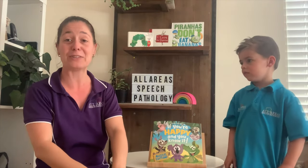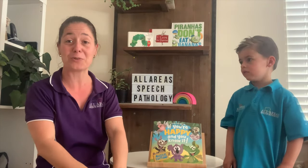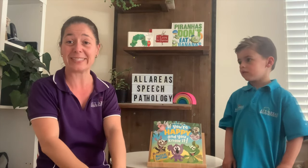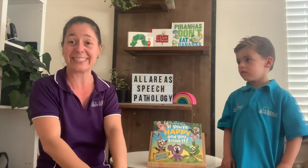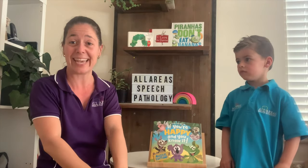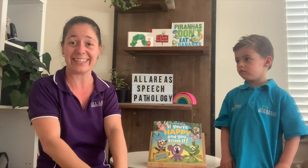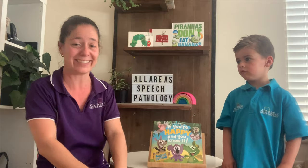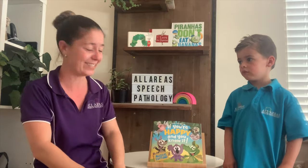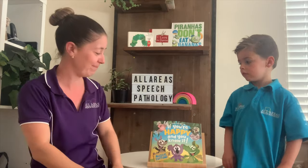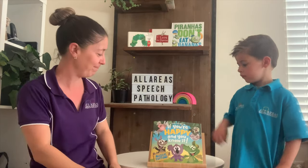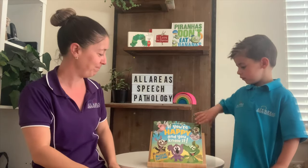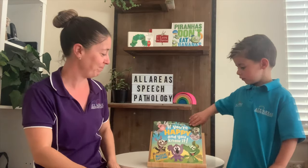Chris Kennett.